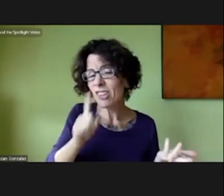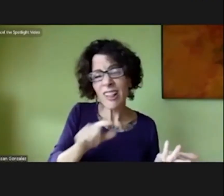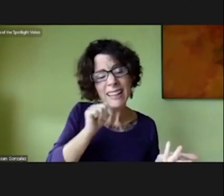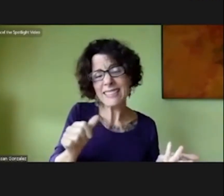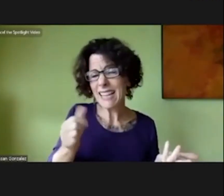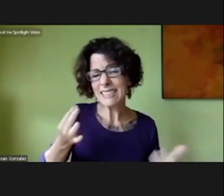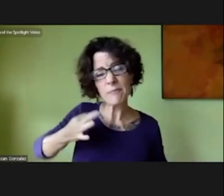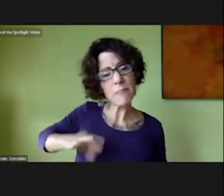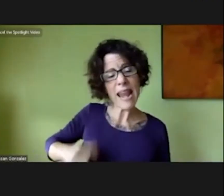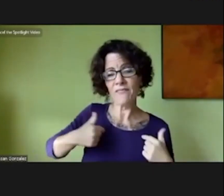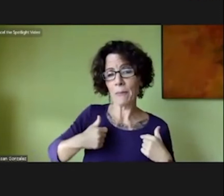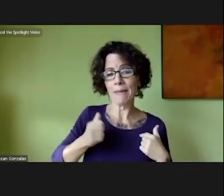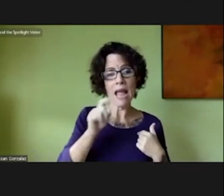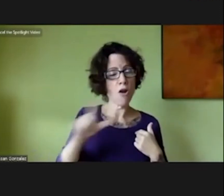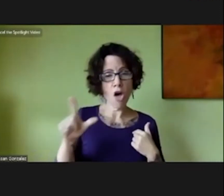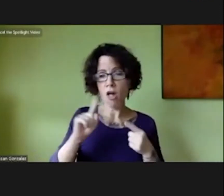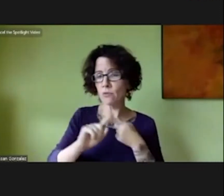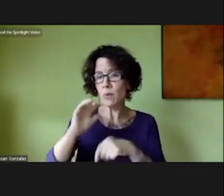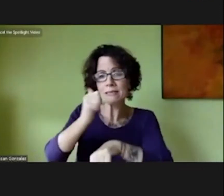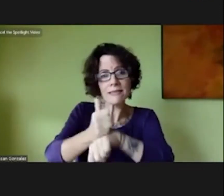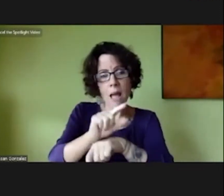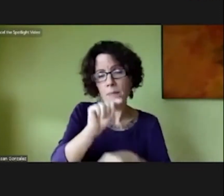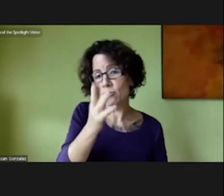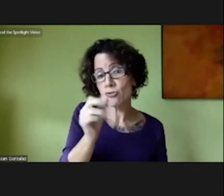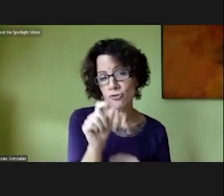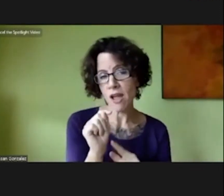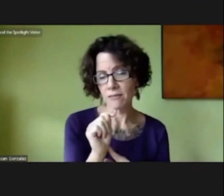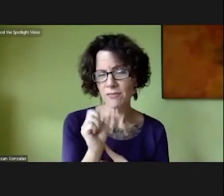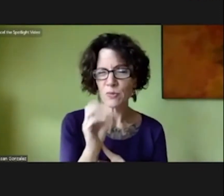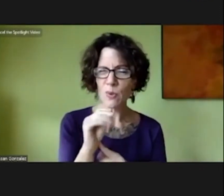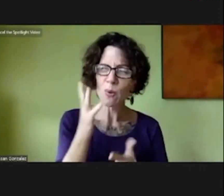When I mentioned the value of my estate and looking